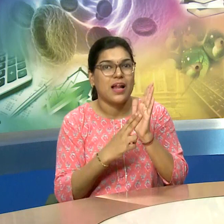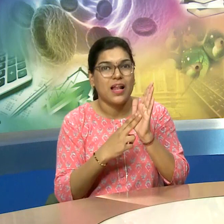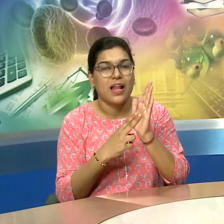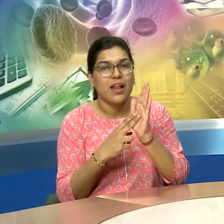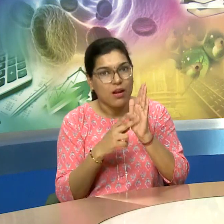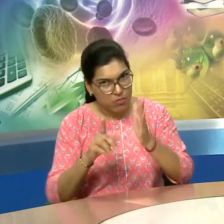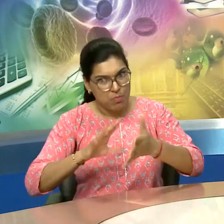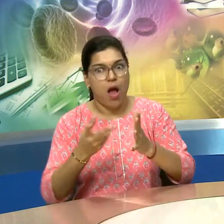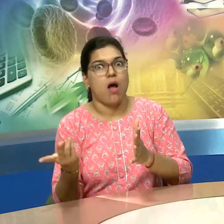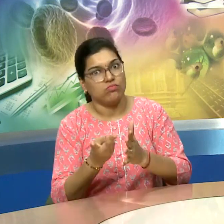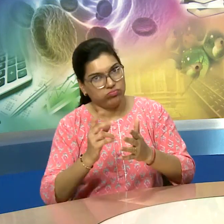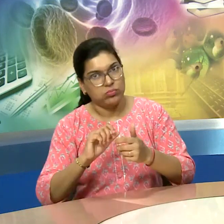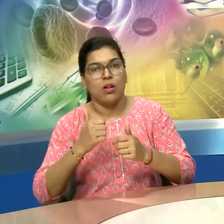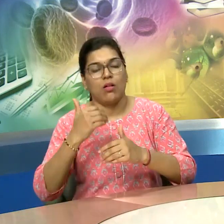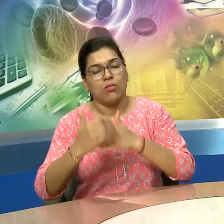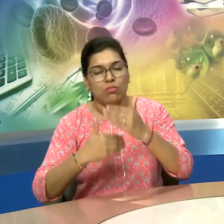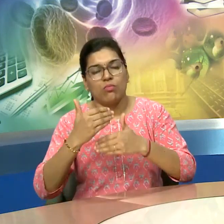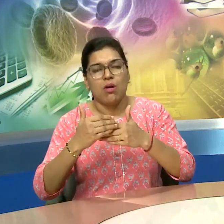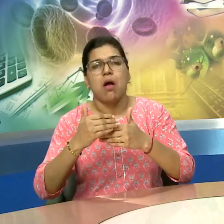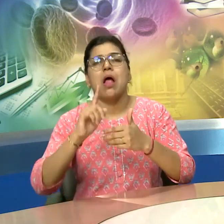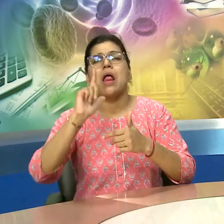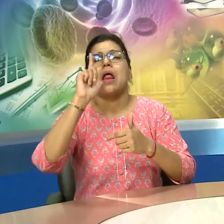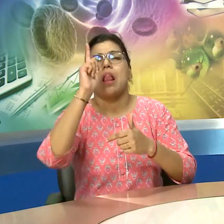mines in those times.